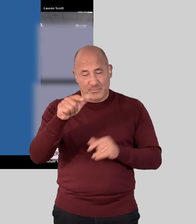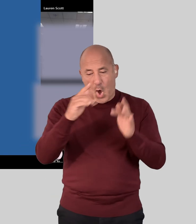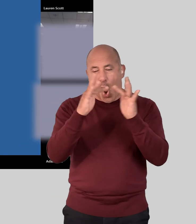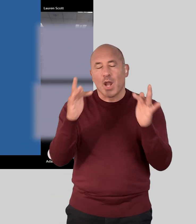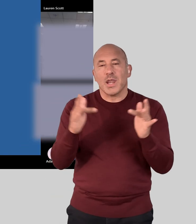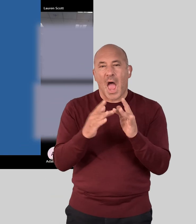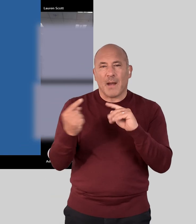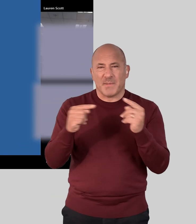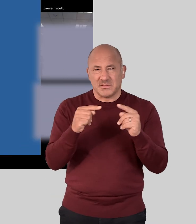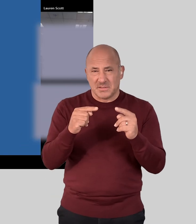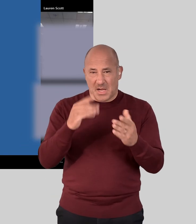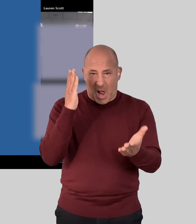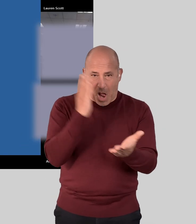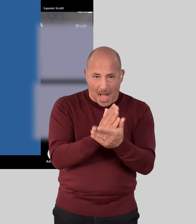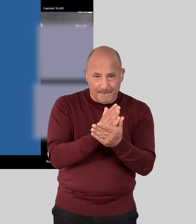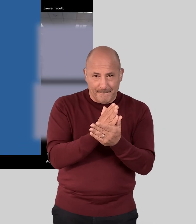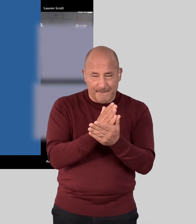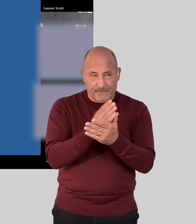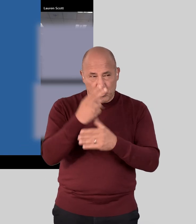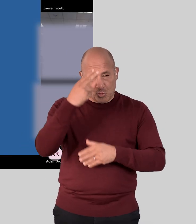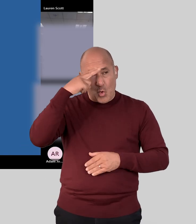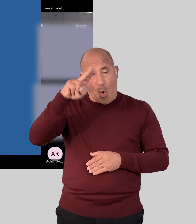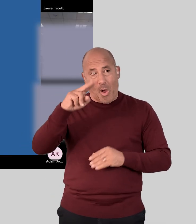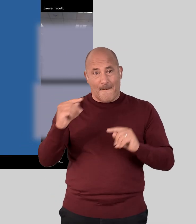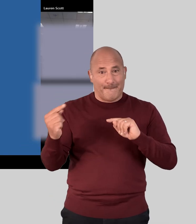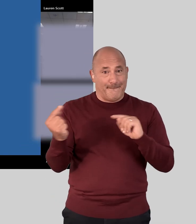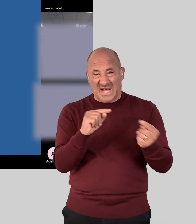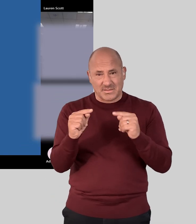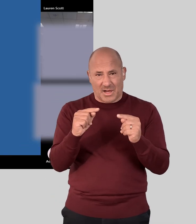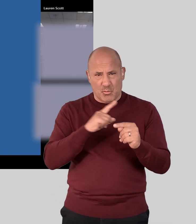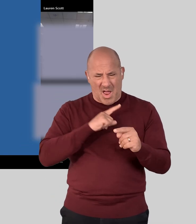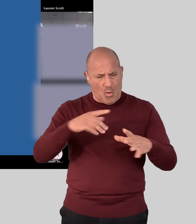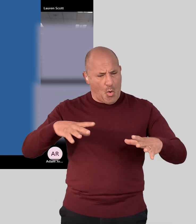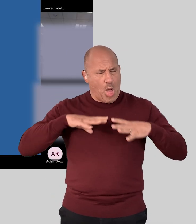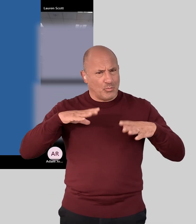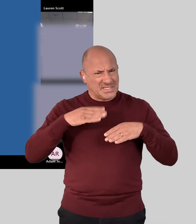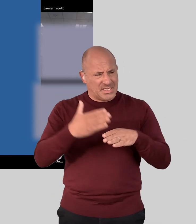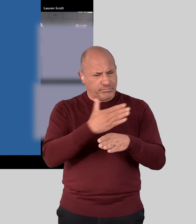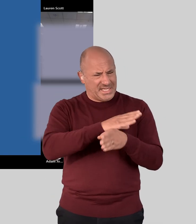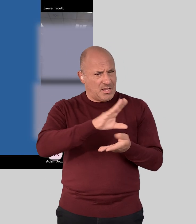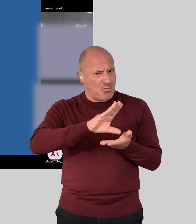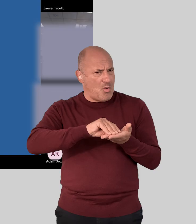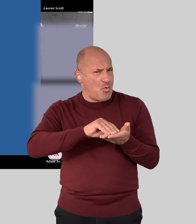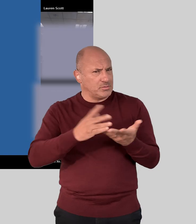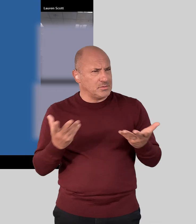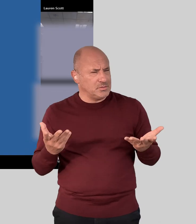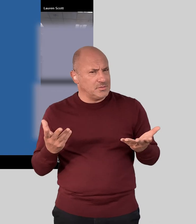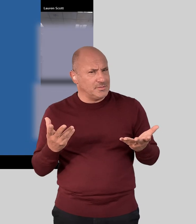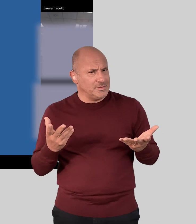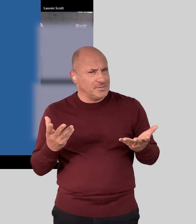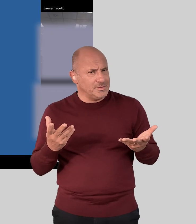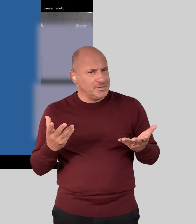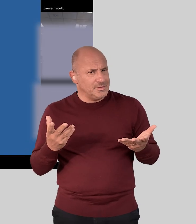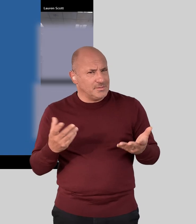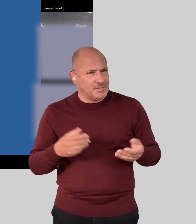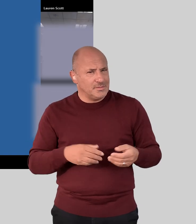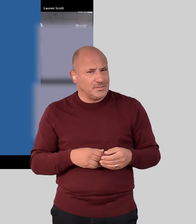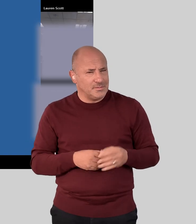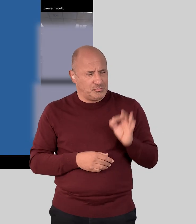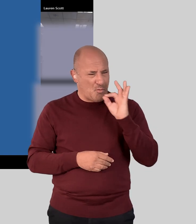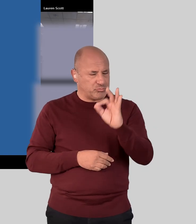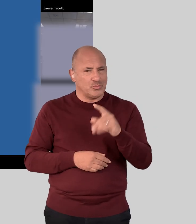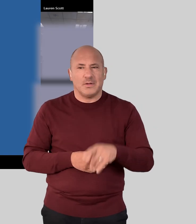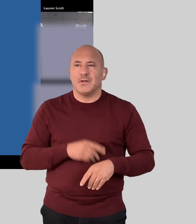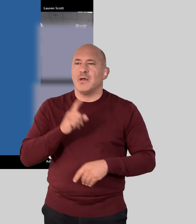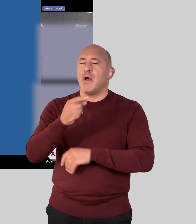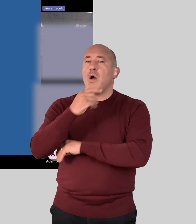it's pre-recorded? I understand that, like, do an online battle. Do you think you call it a battle if it's already recorded?